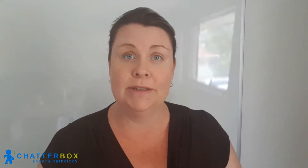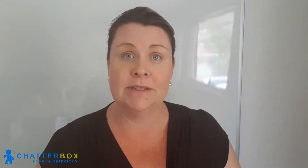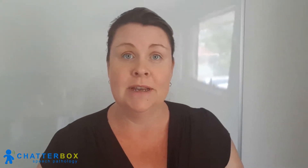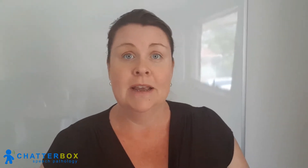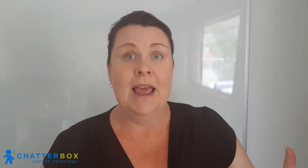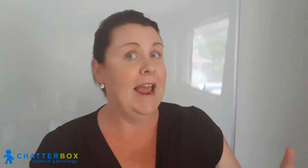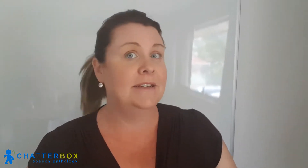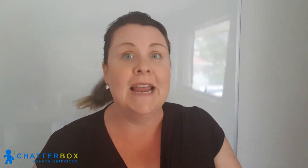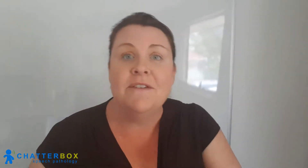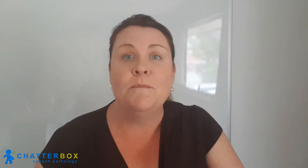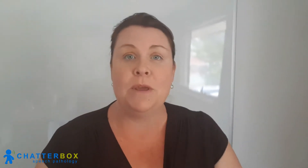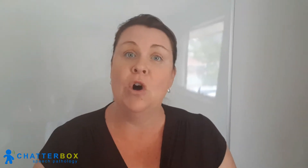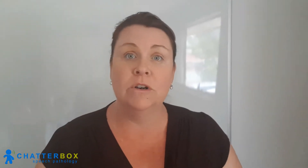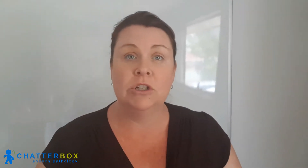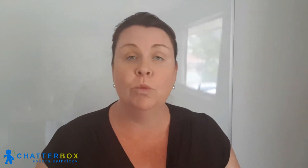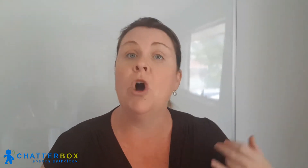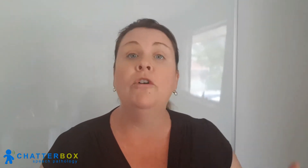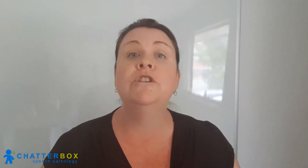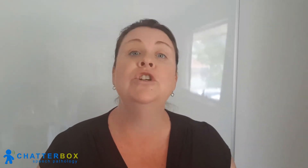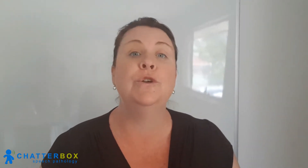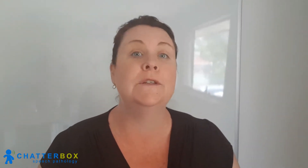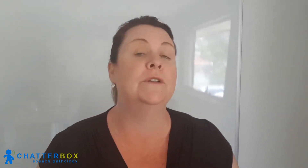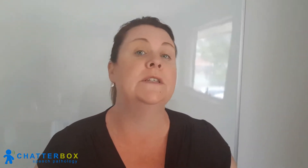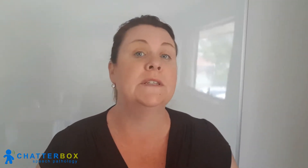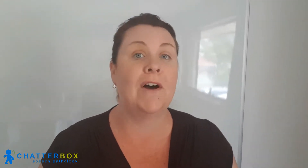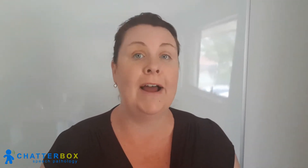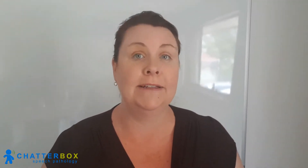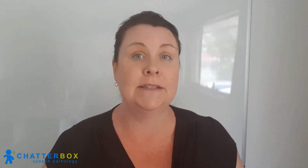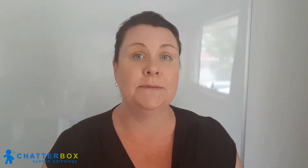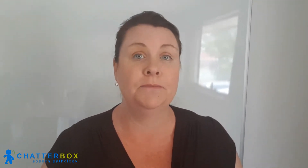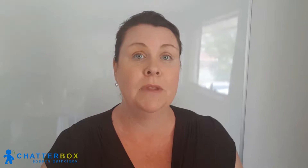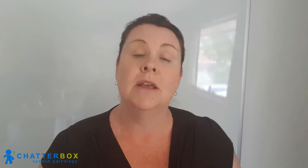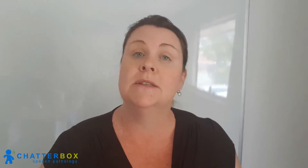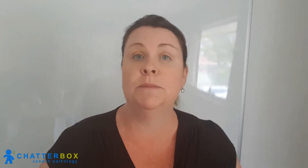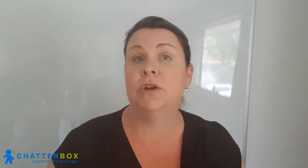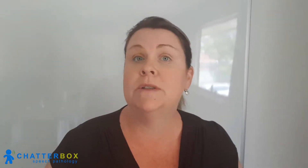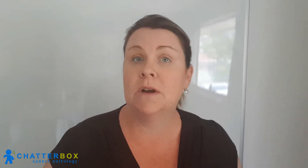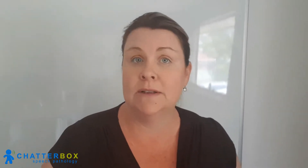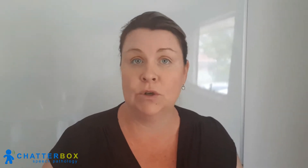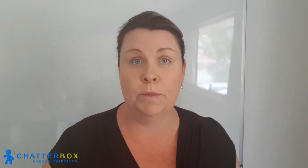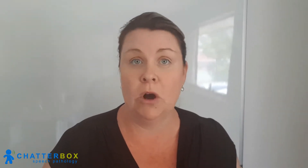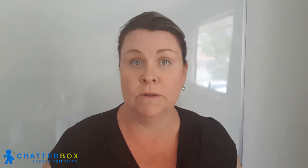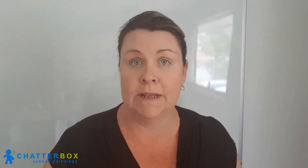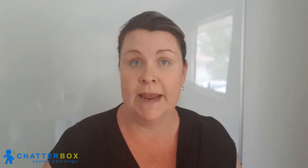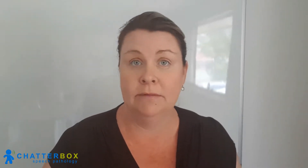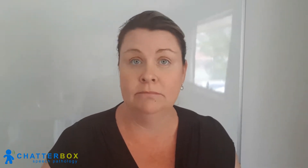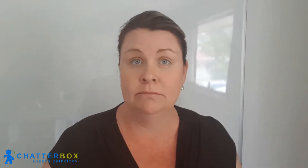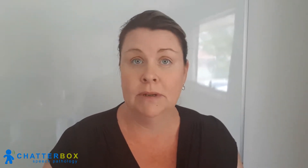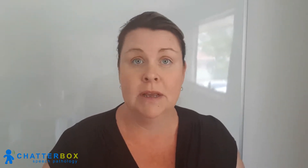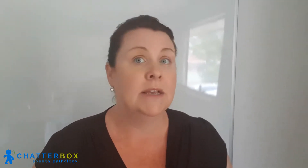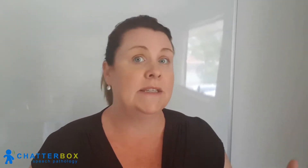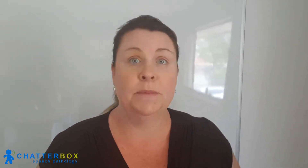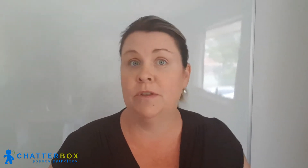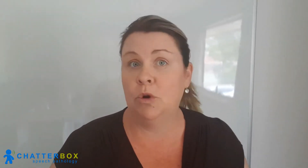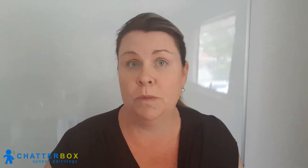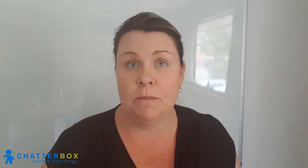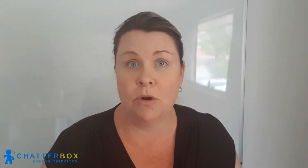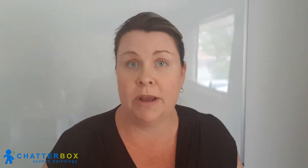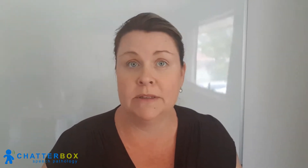words, and even beyond, we often use lots of signs. Some of those signs could be Auslan, some of them could be American